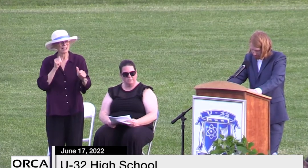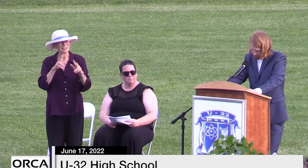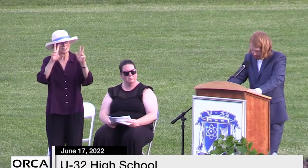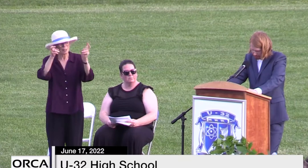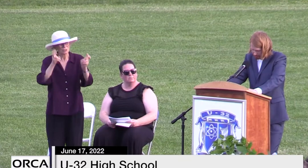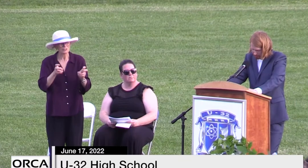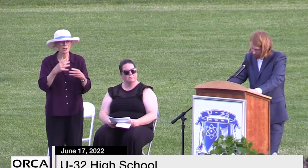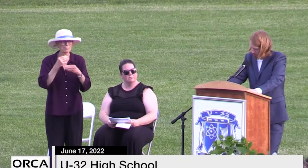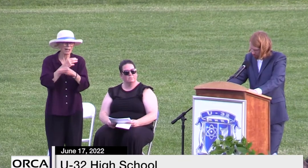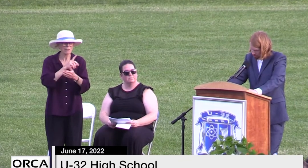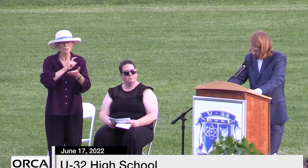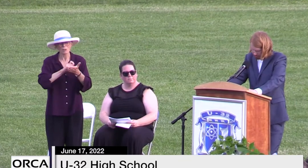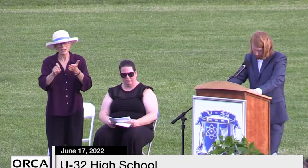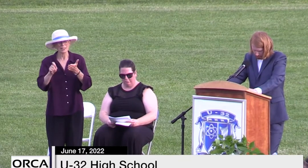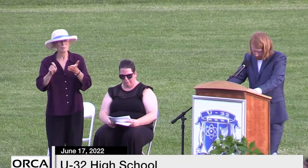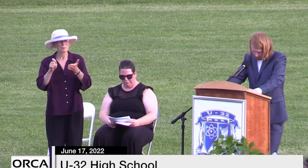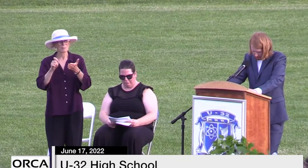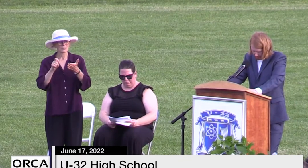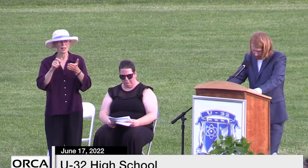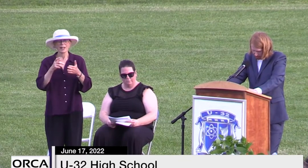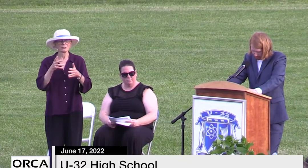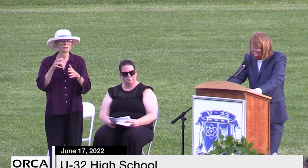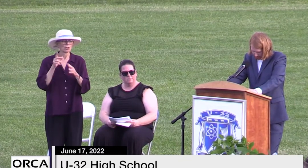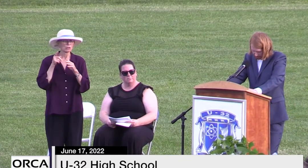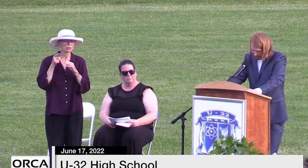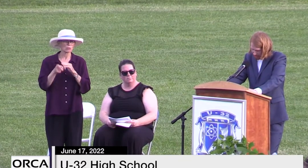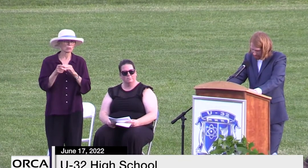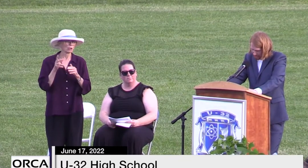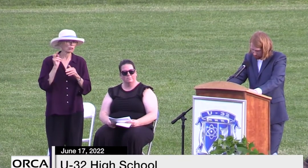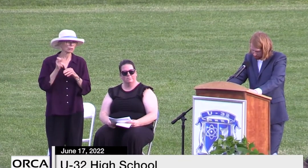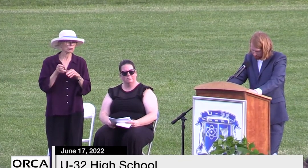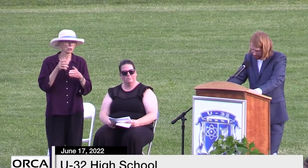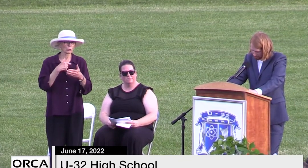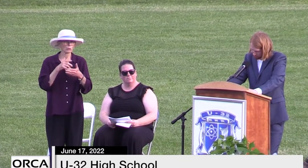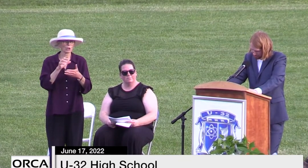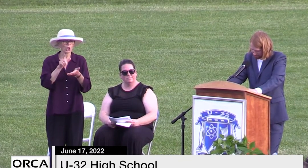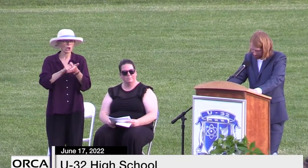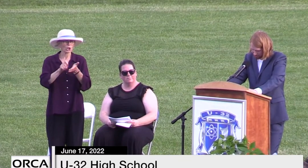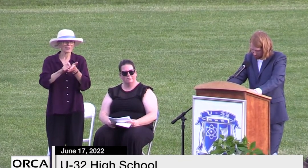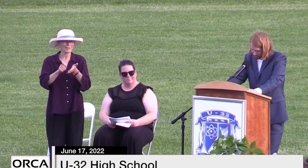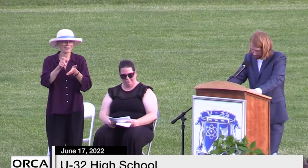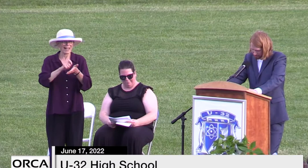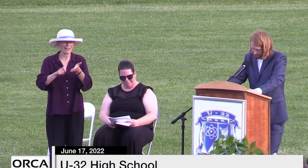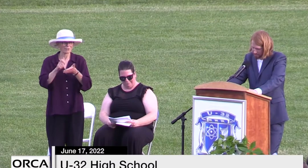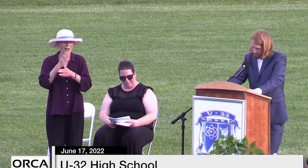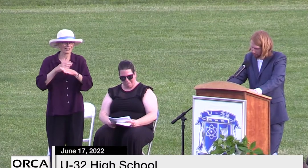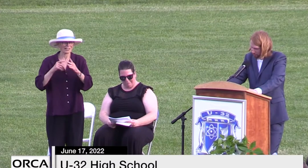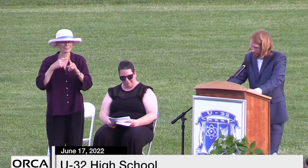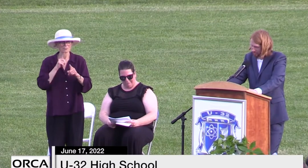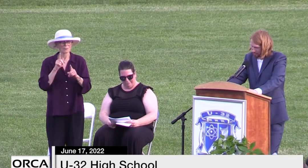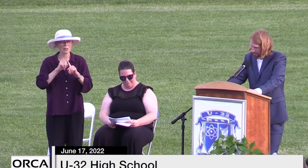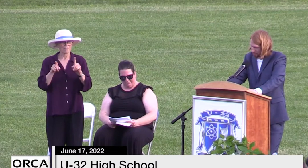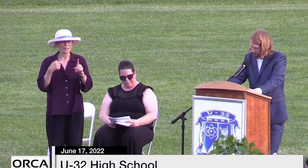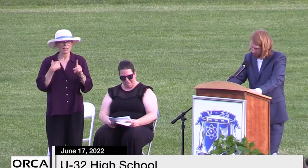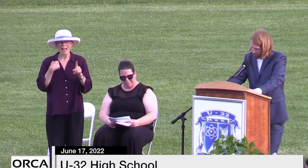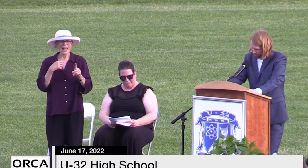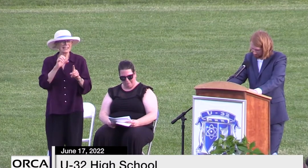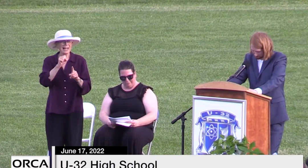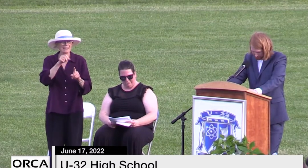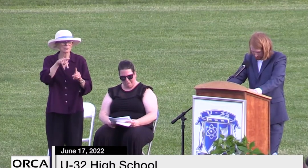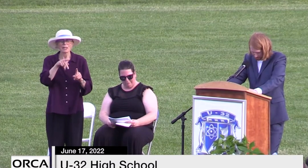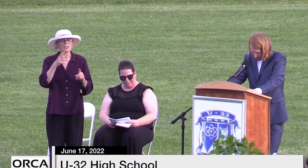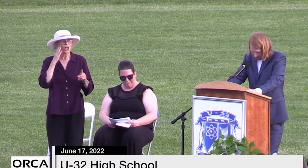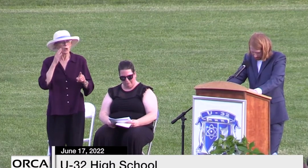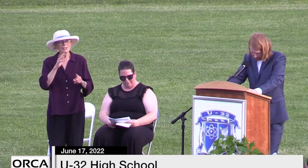math, writing, screw cursive, and spelling. I absolutely hate spelling. The speech thing definitely doesn't help with